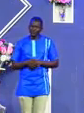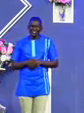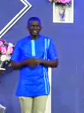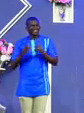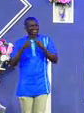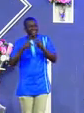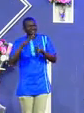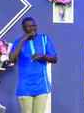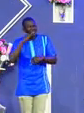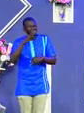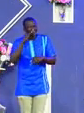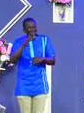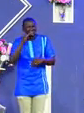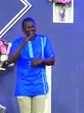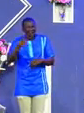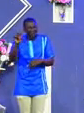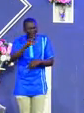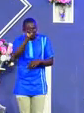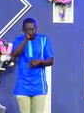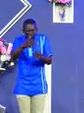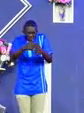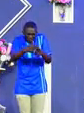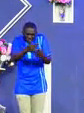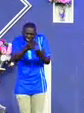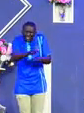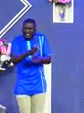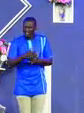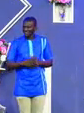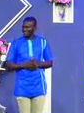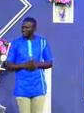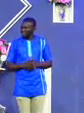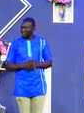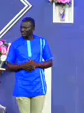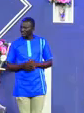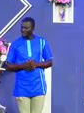She began to tell me like someone who was saying their last words. I